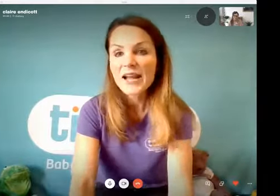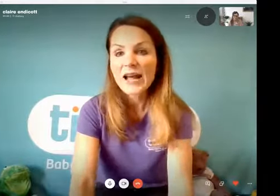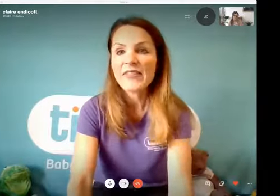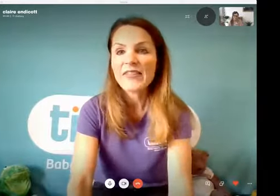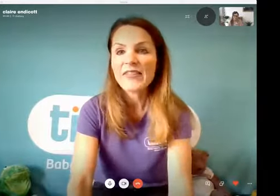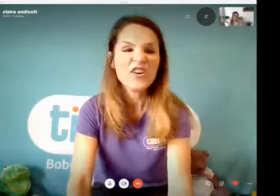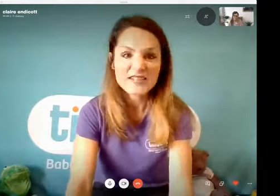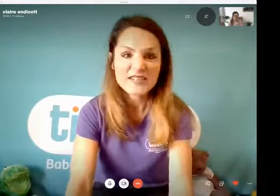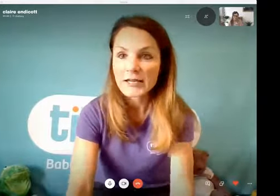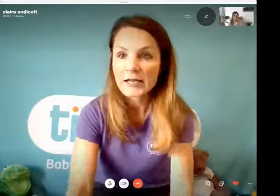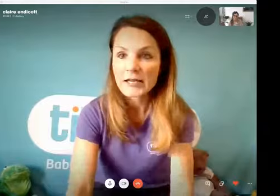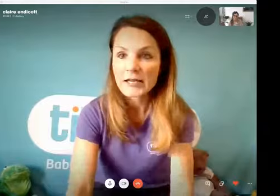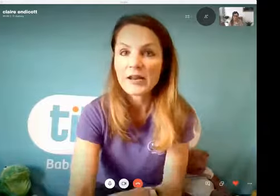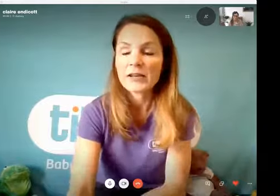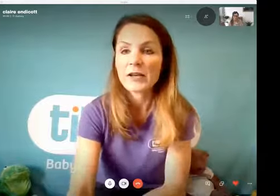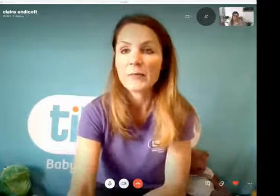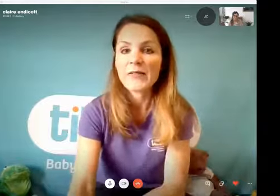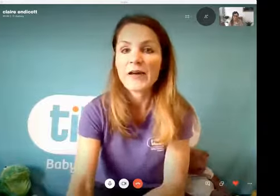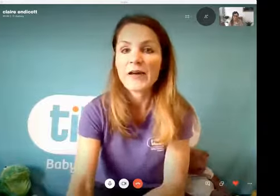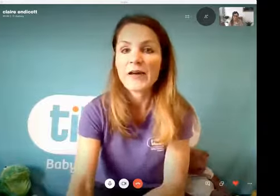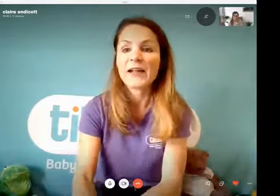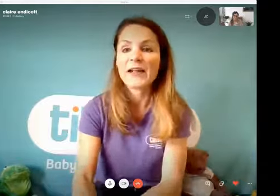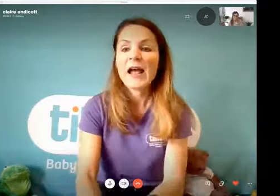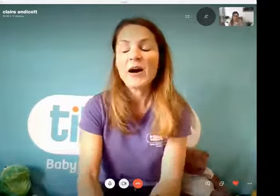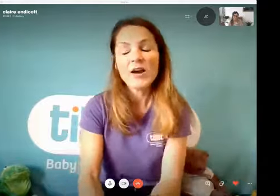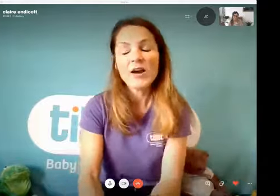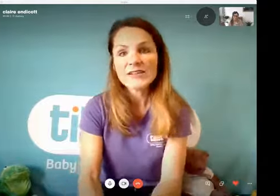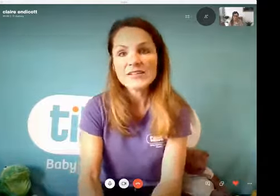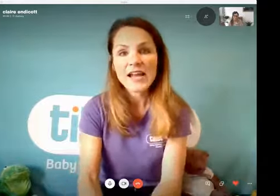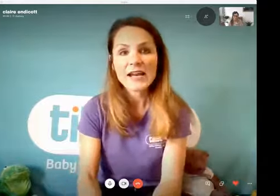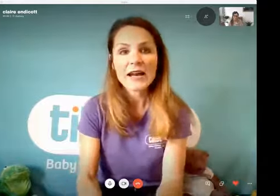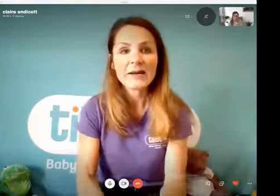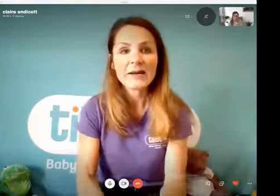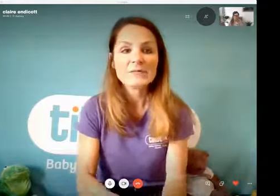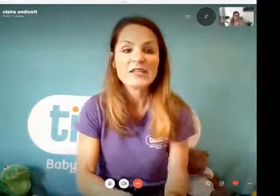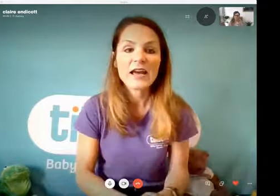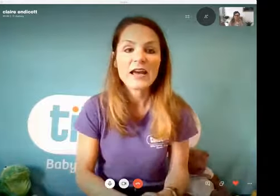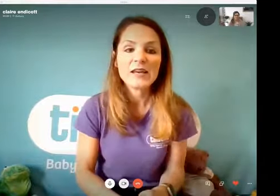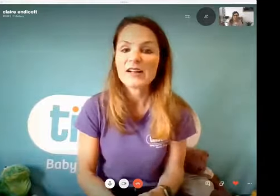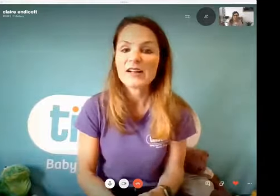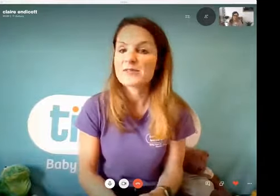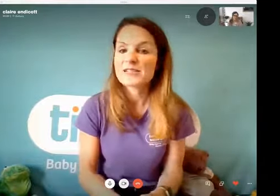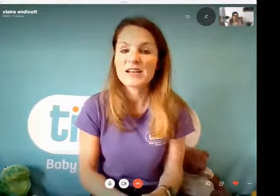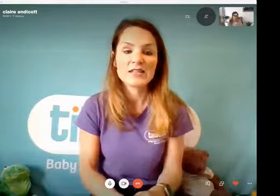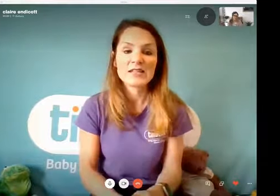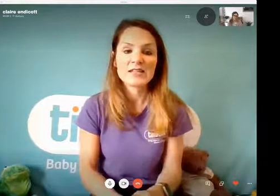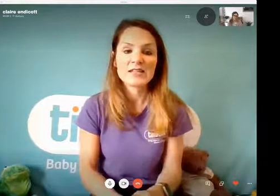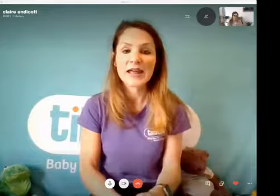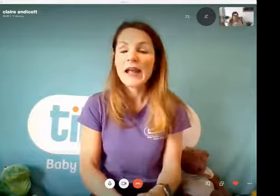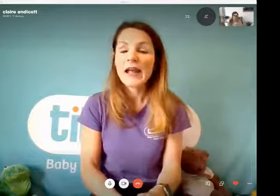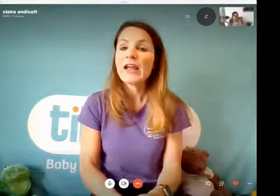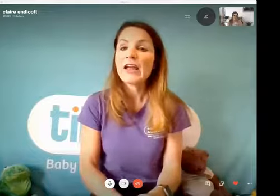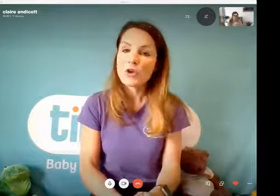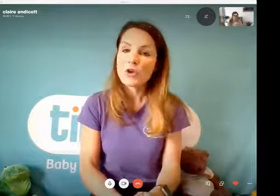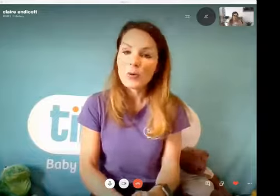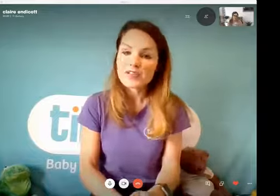going to sign. Put it that way. But I always say to anybody that comes to classes and things like that, if you put the